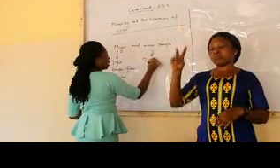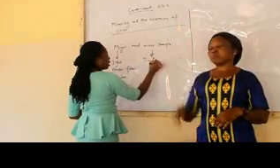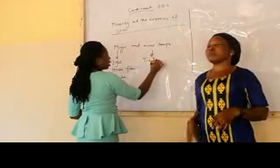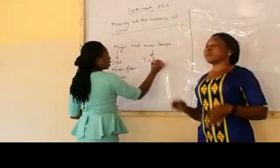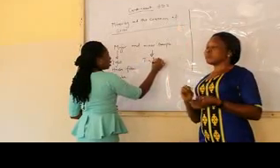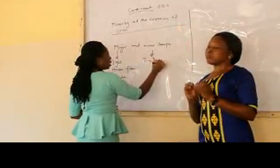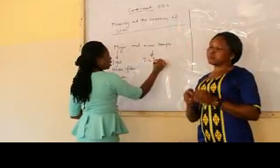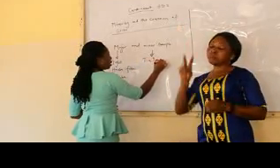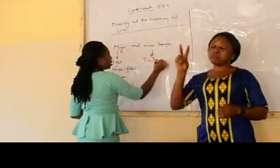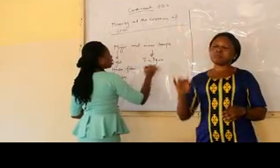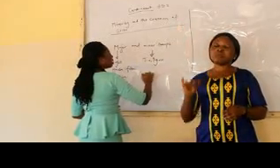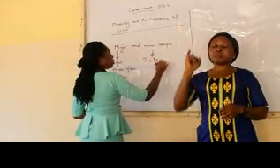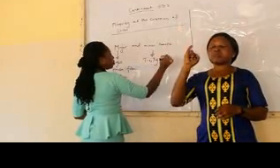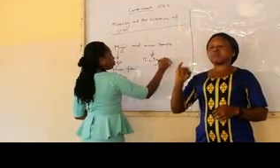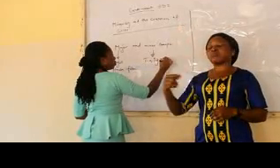Igala,